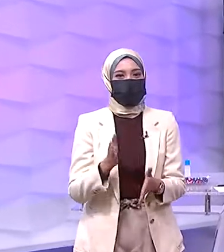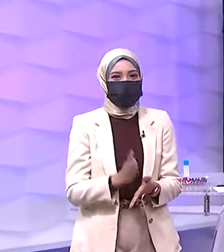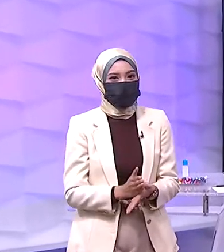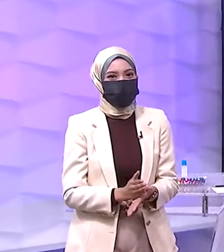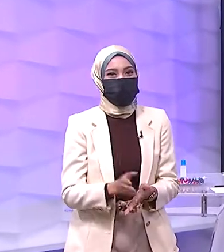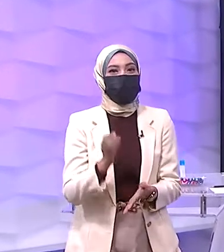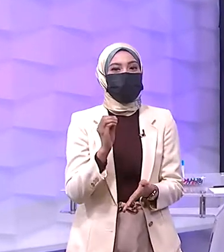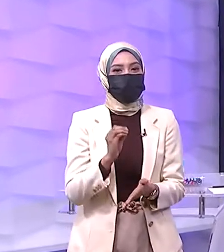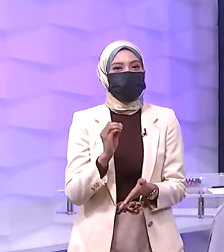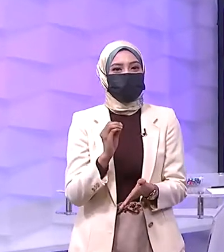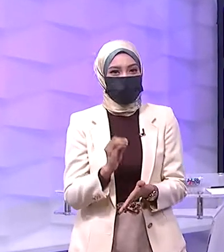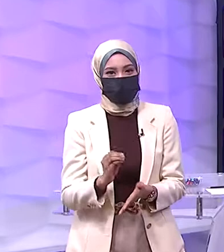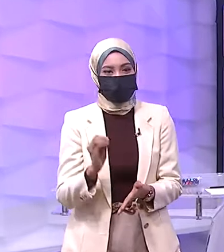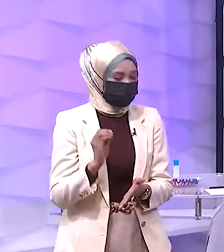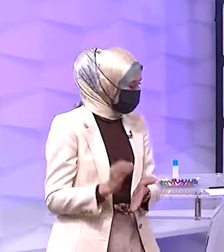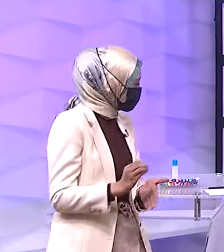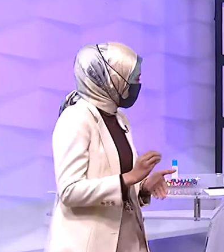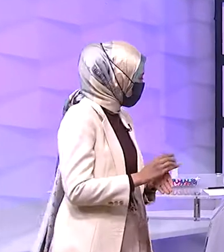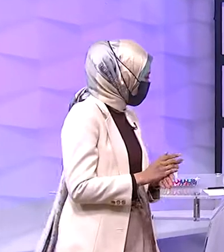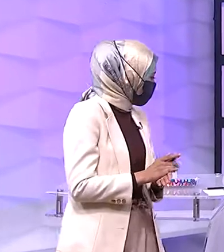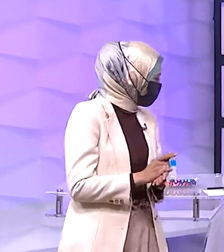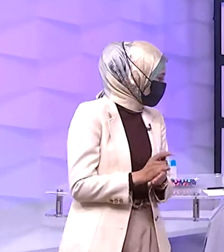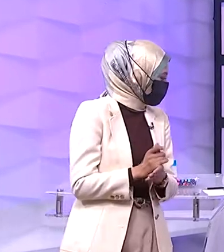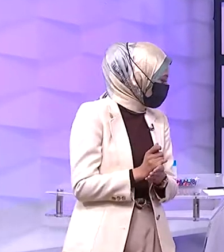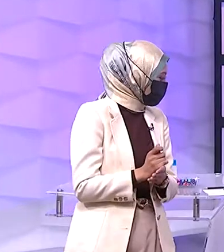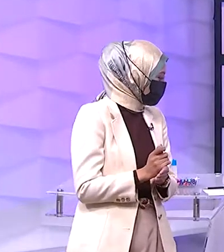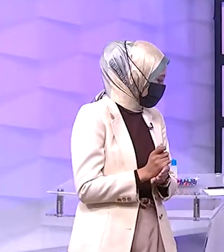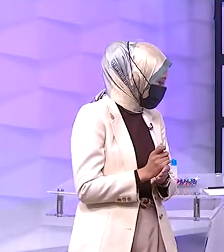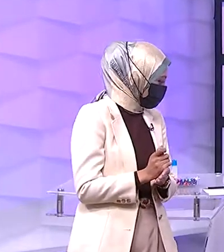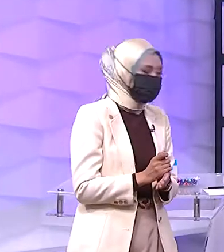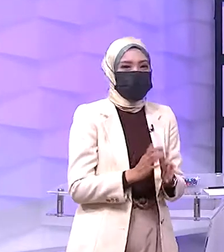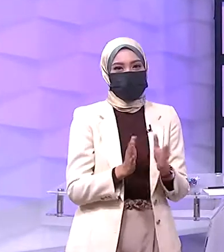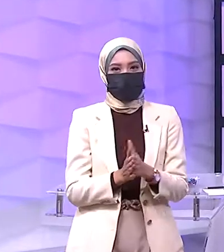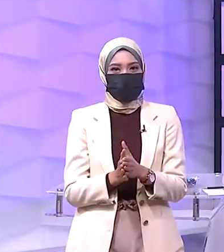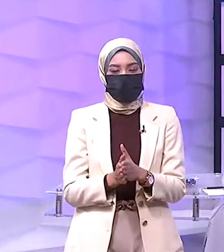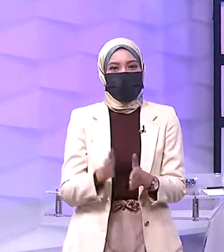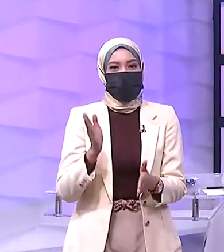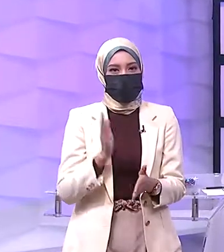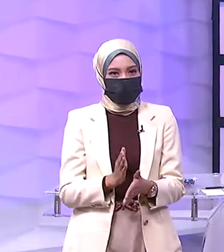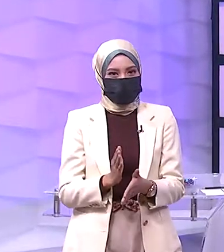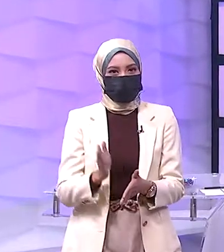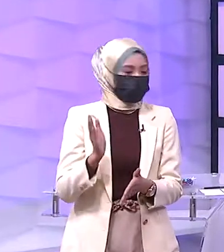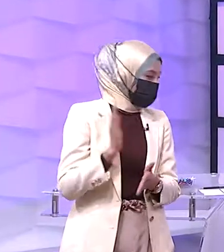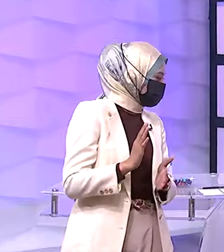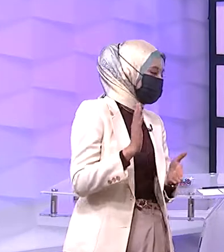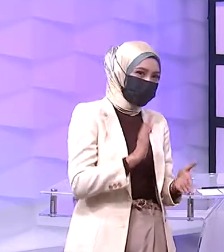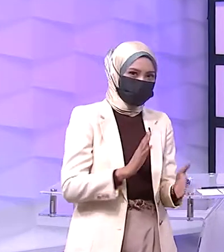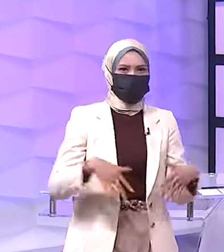for preschool kids or for special education with the topic parts of the house or parts in the